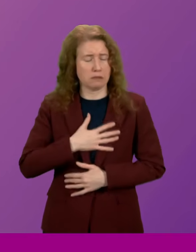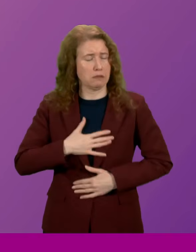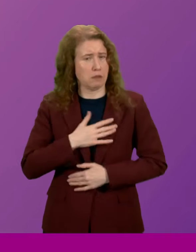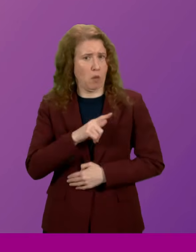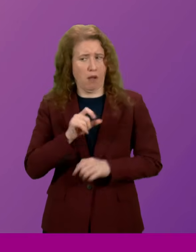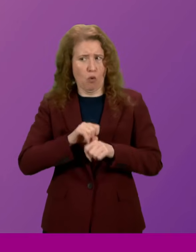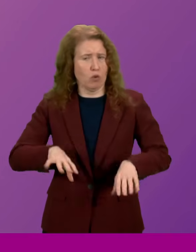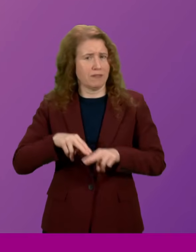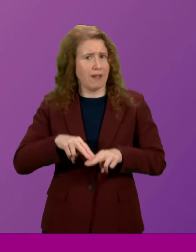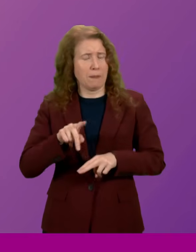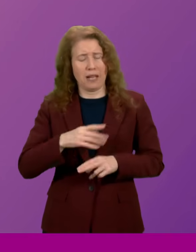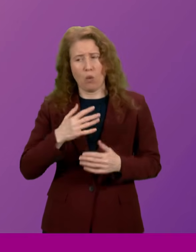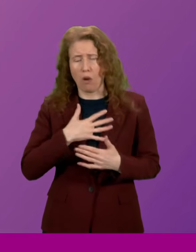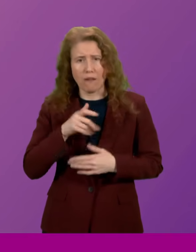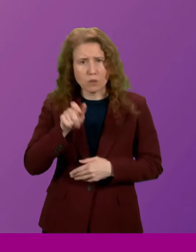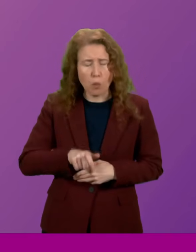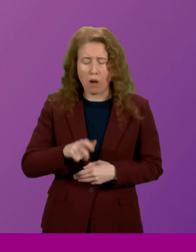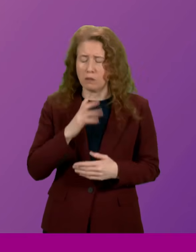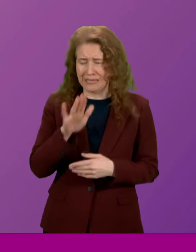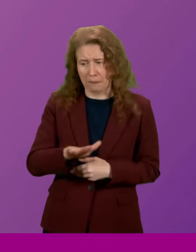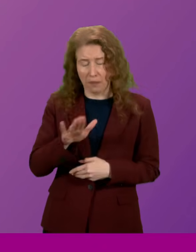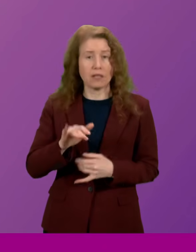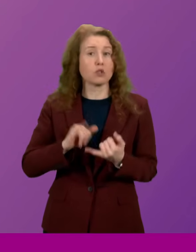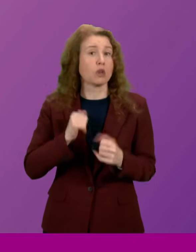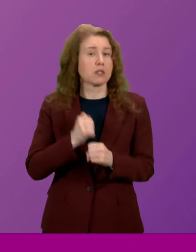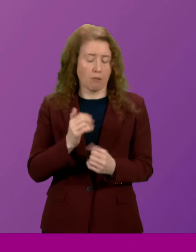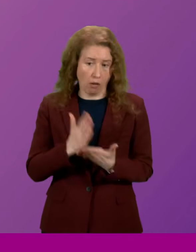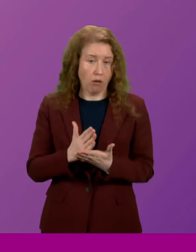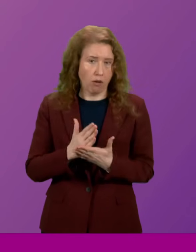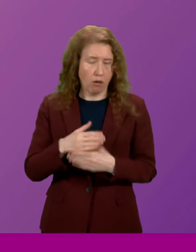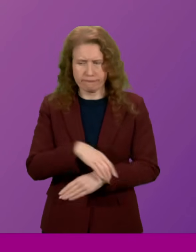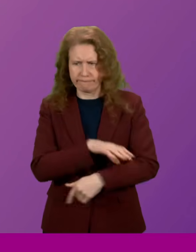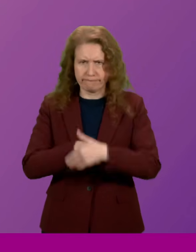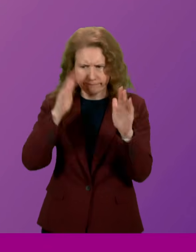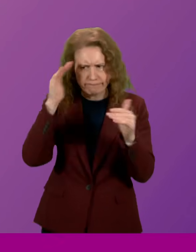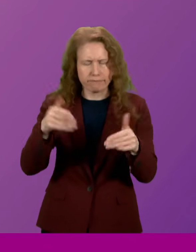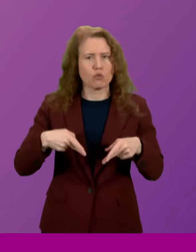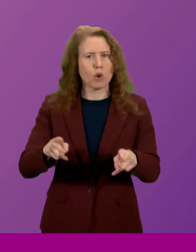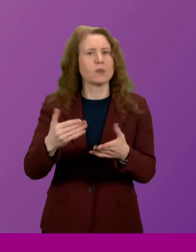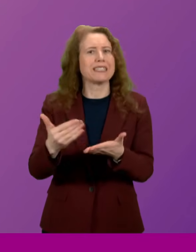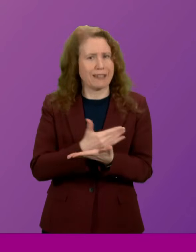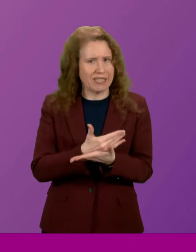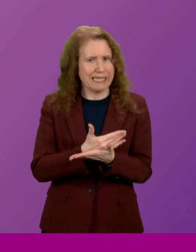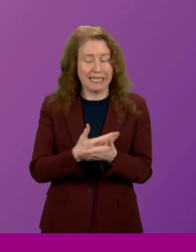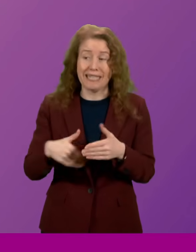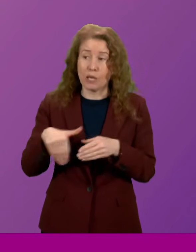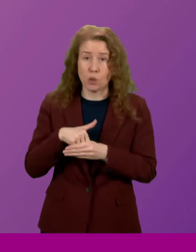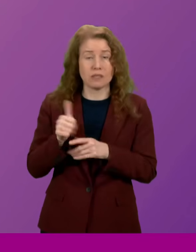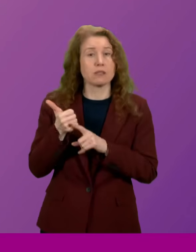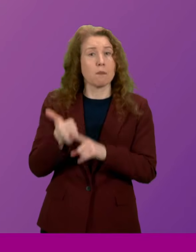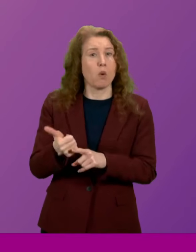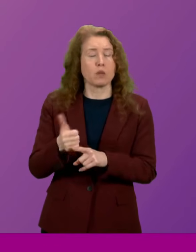loved one. The Scottish Government is acting to take forward measures on road safety, including the support